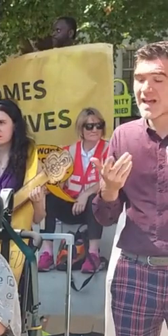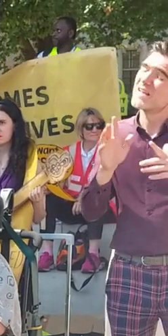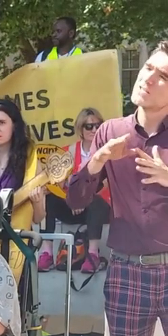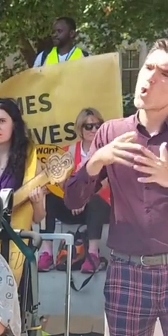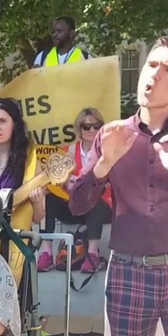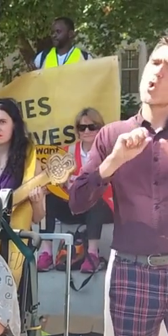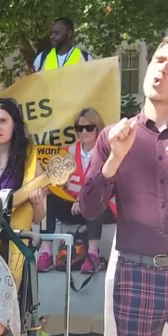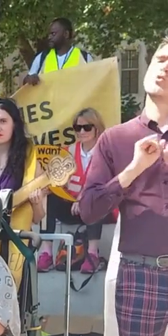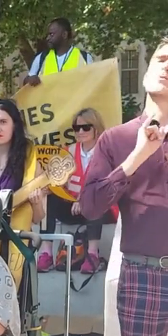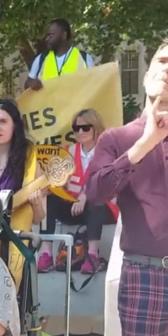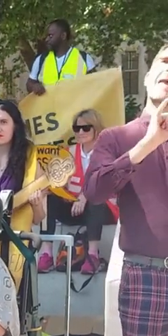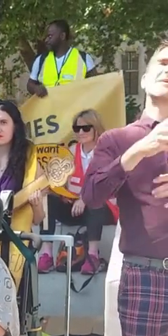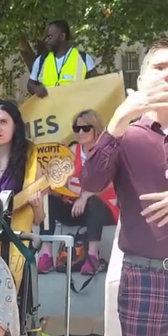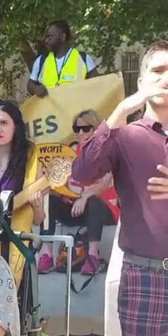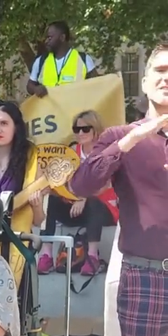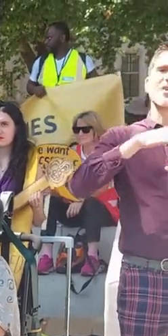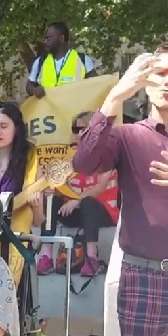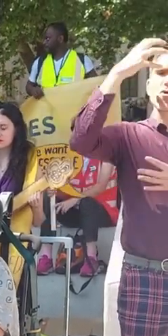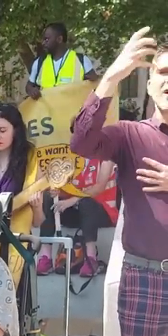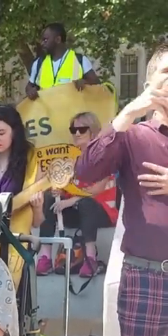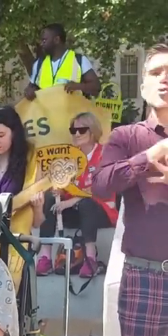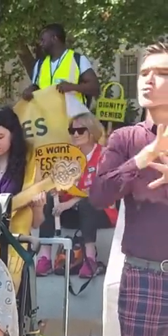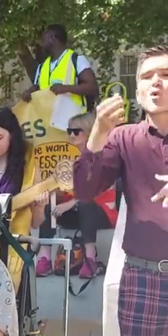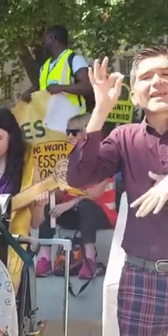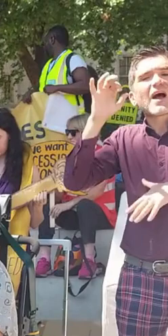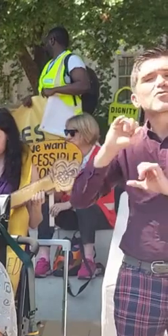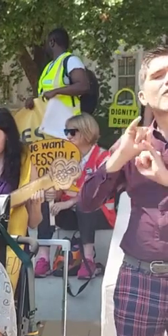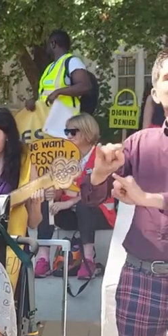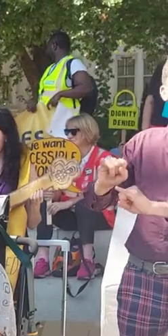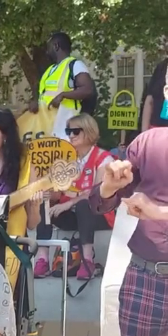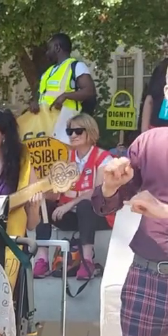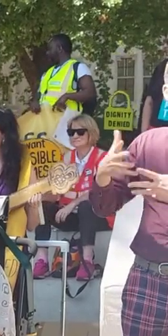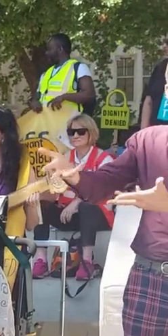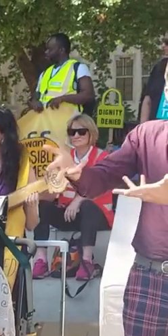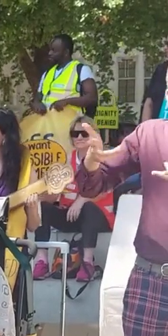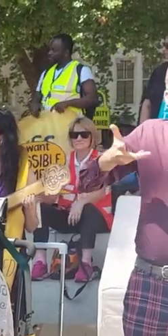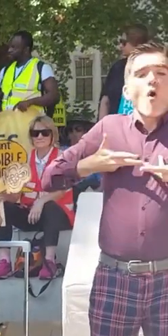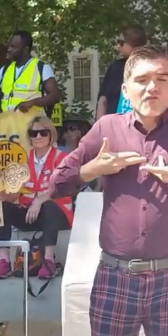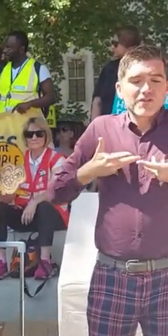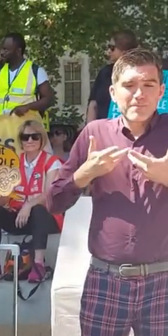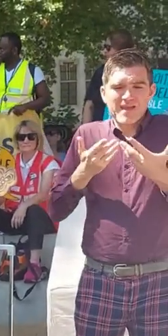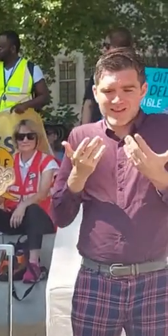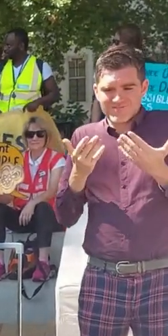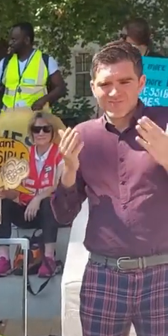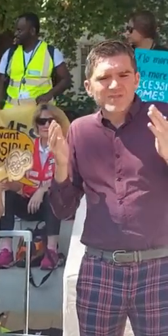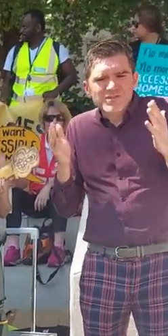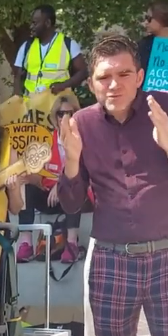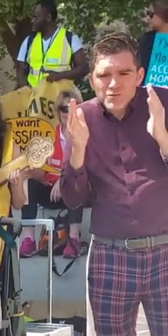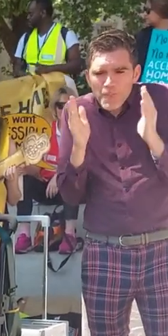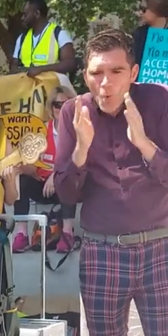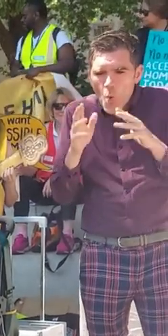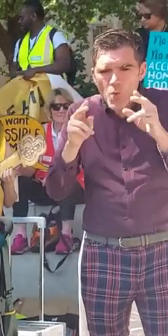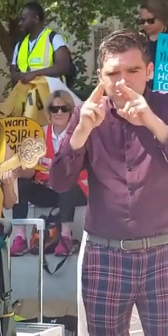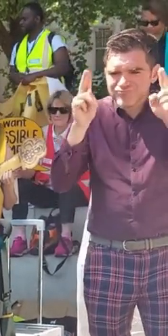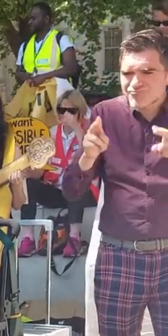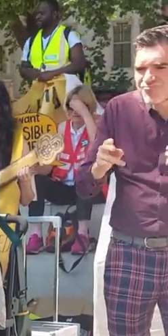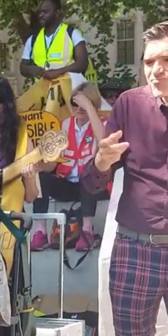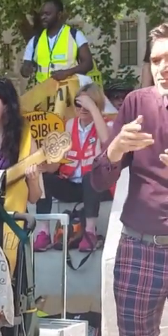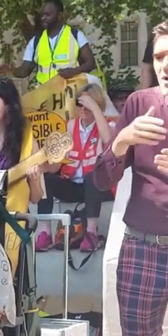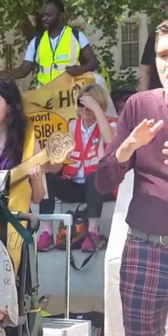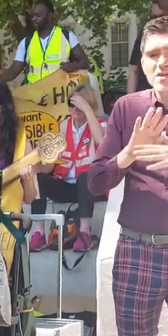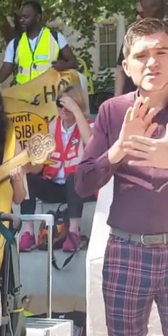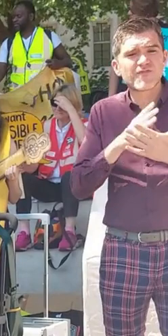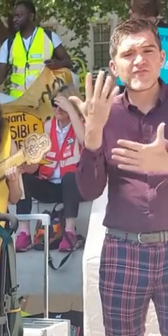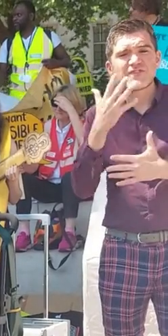central government than local authorities, I was offered a property in a small rural town 15 miles away and over